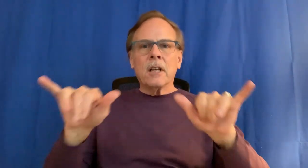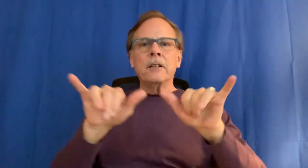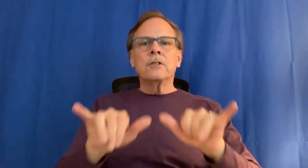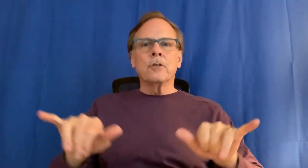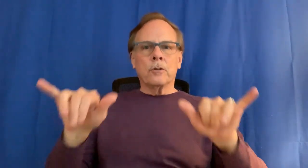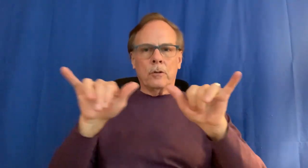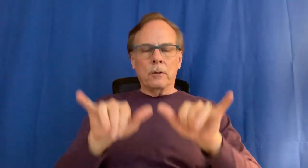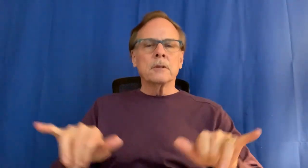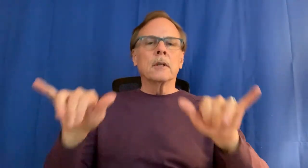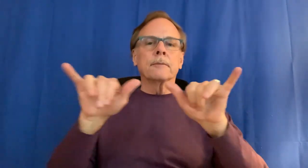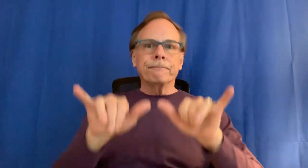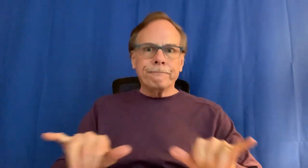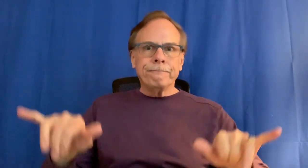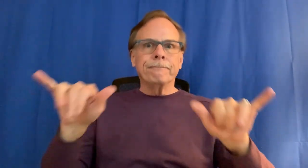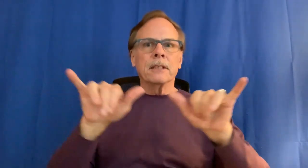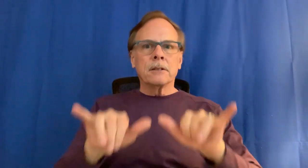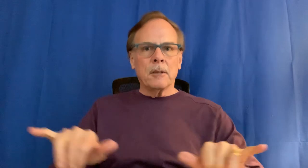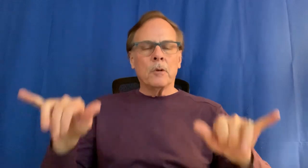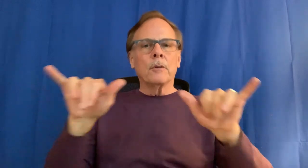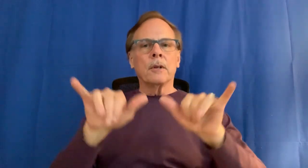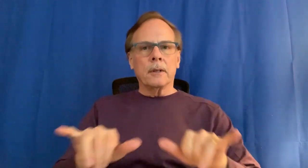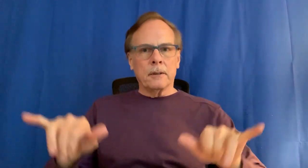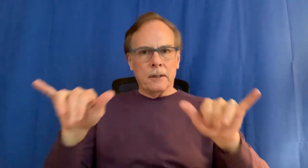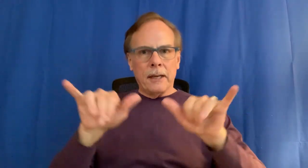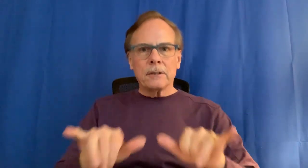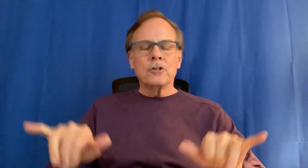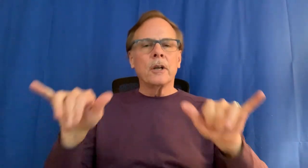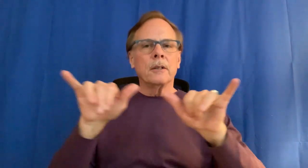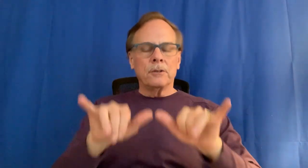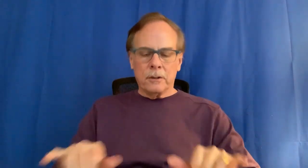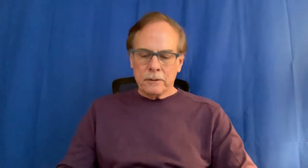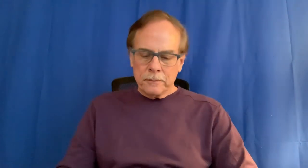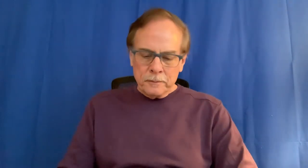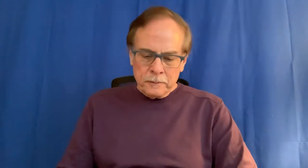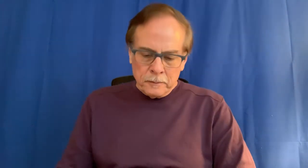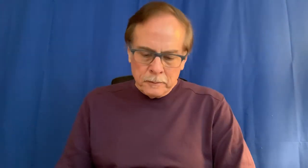Slight circle. It's like, the same old thing. It hasn't changed.